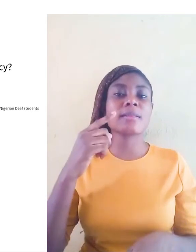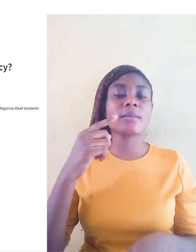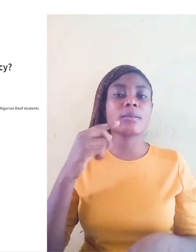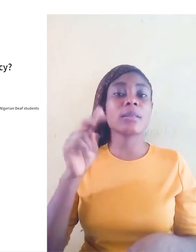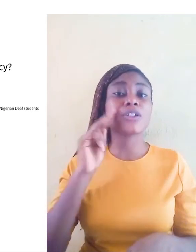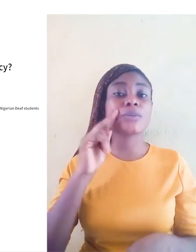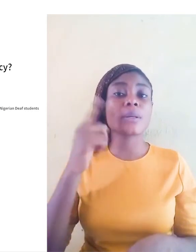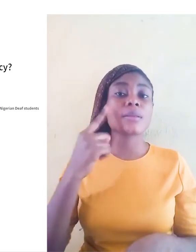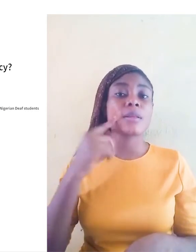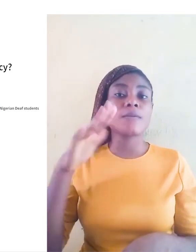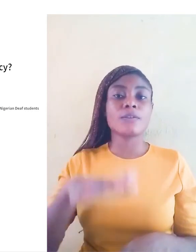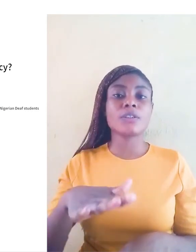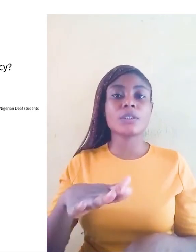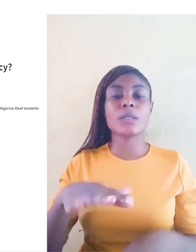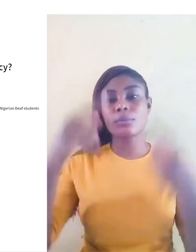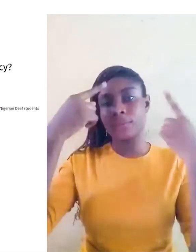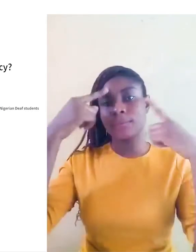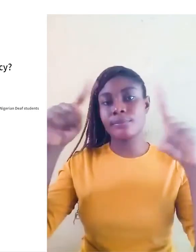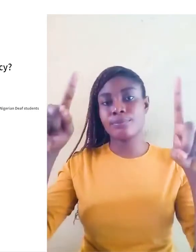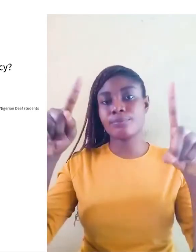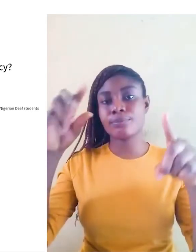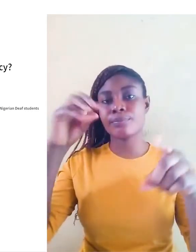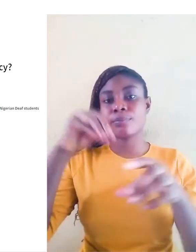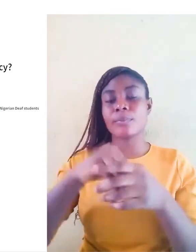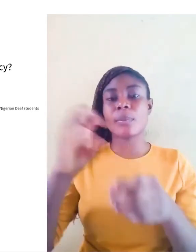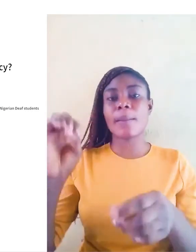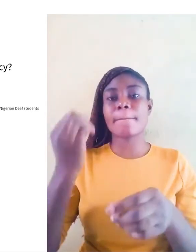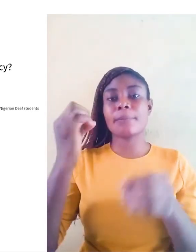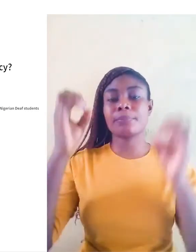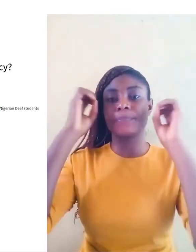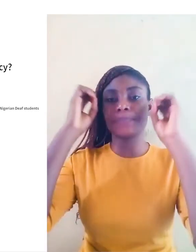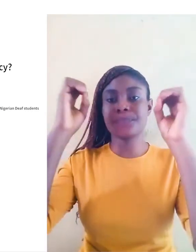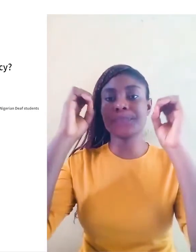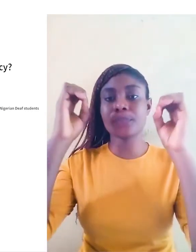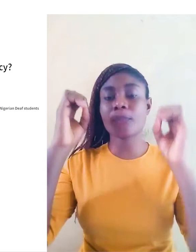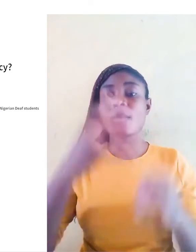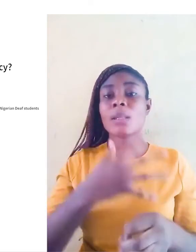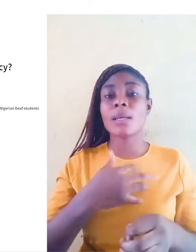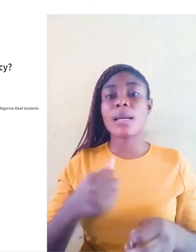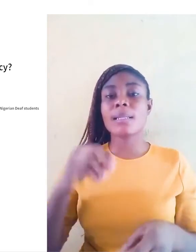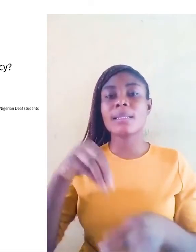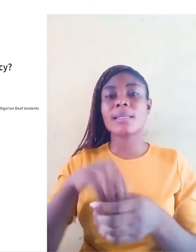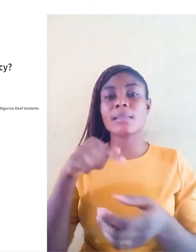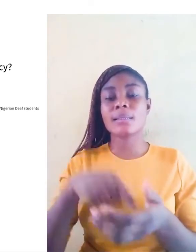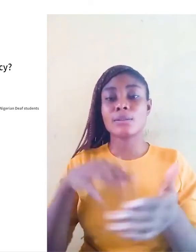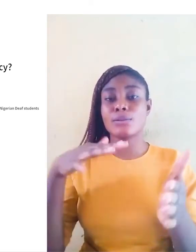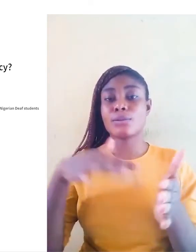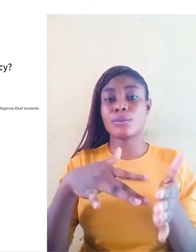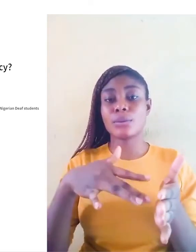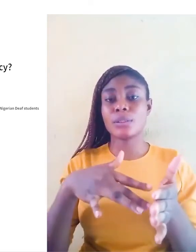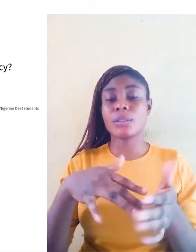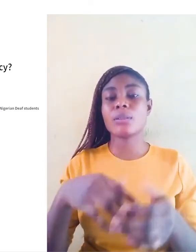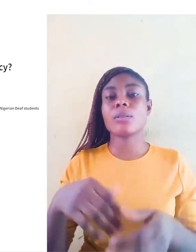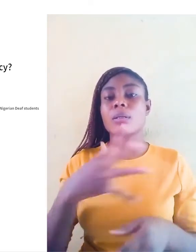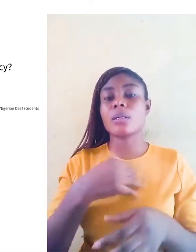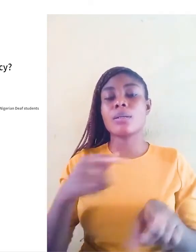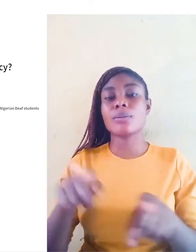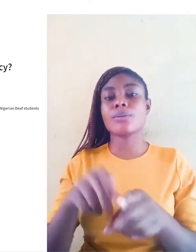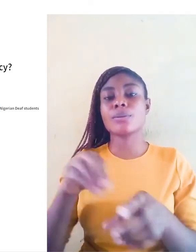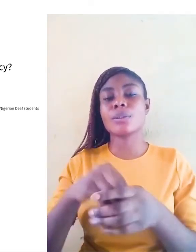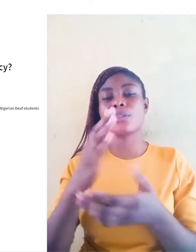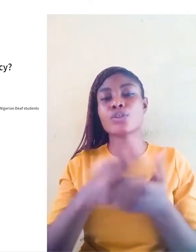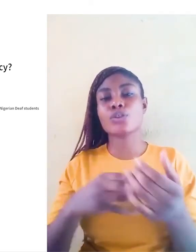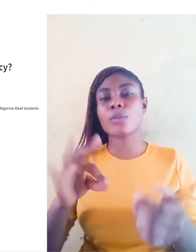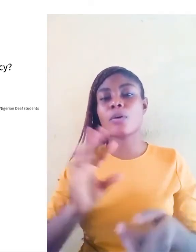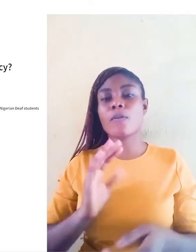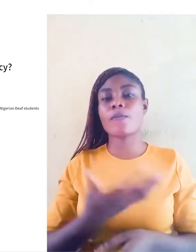deaf child achieve emergent literacy? And in this study, and also in some of